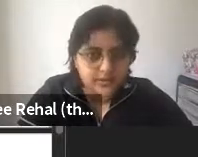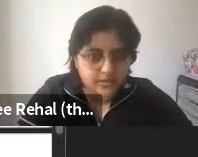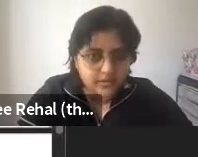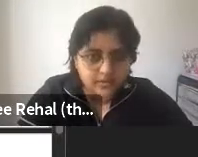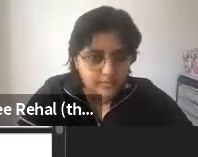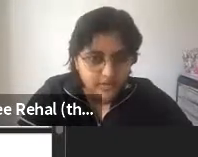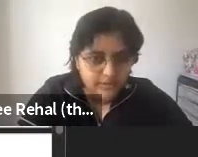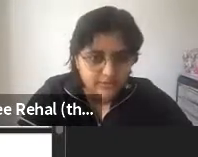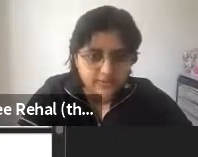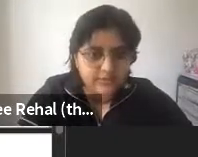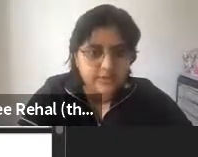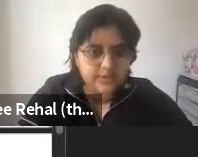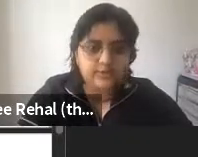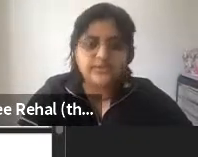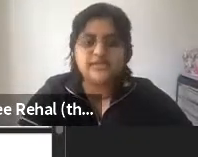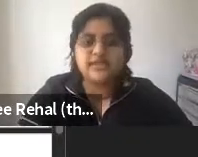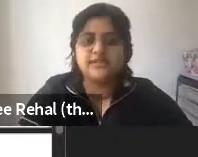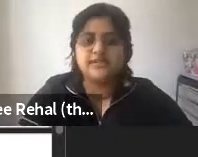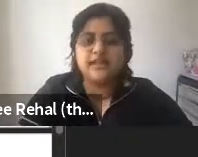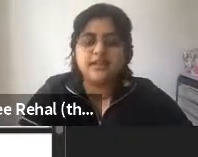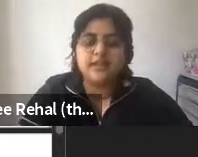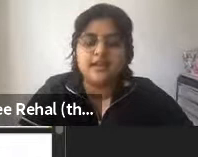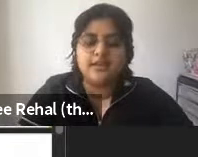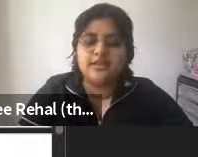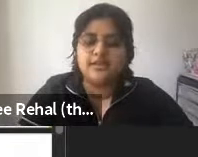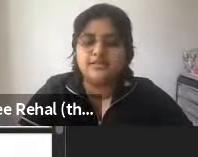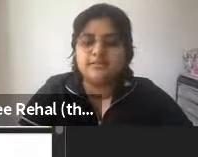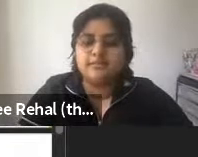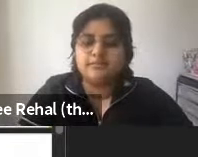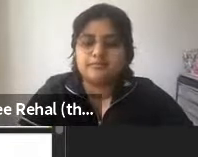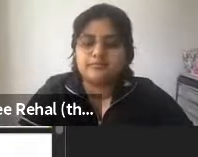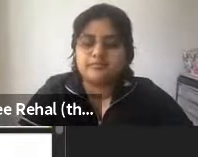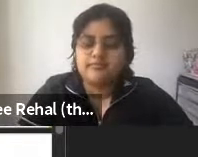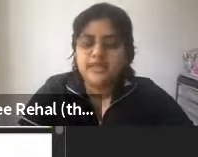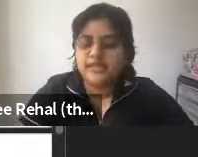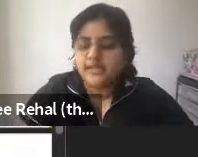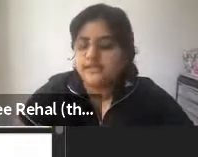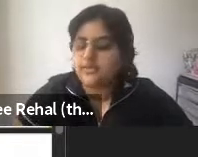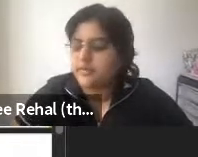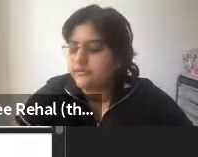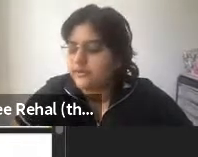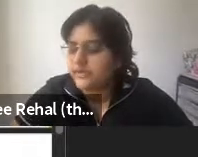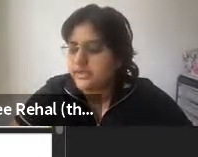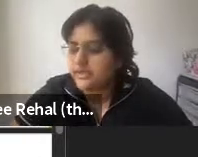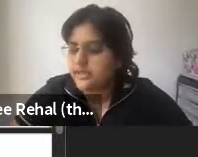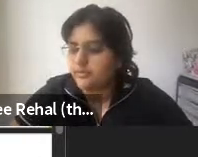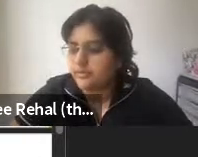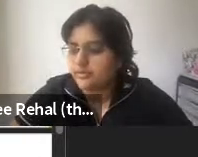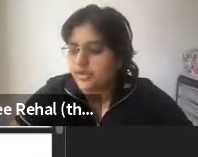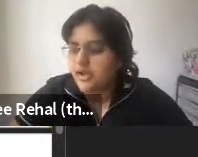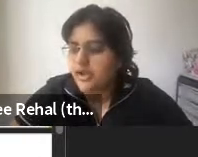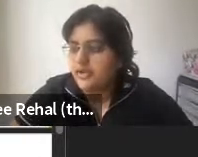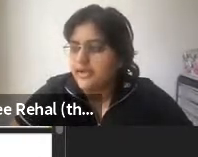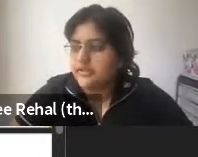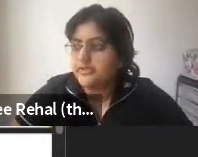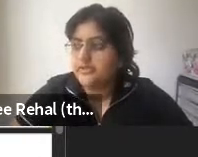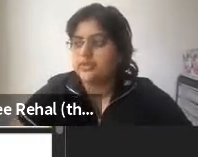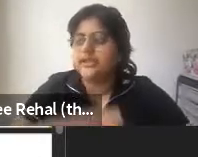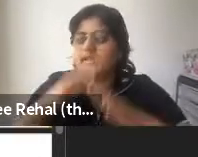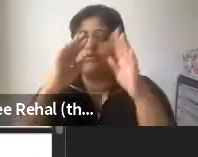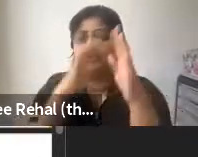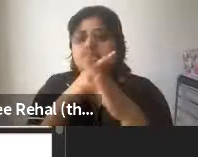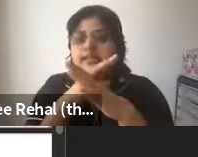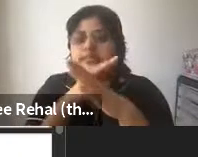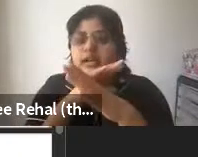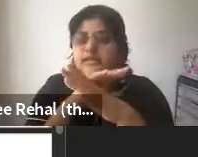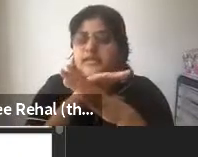but I'll apply for it. I don't really know about these things. And yeah, so I applied for this zine making program, and it was